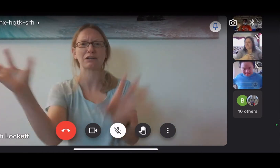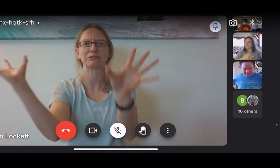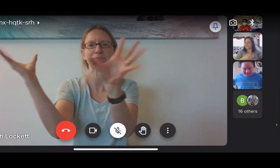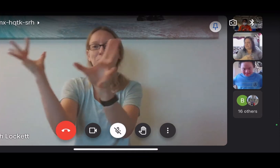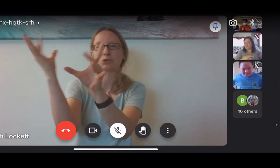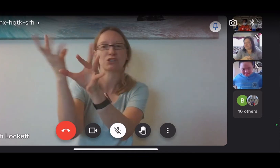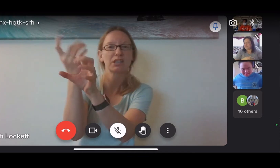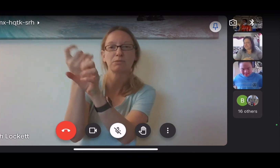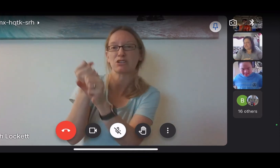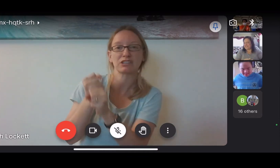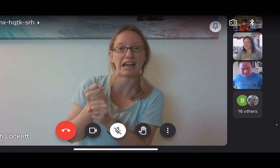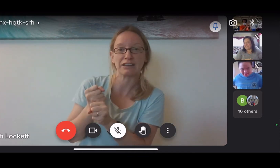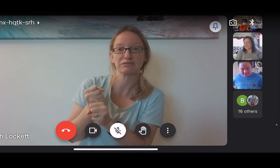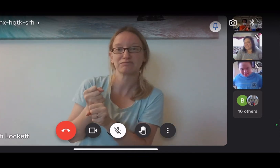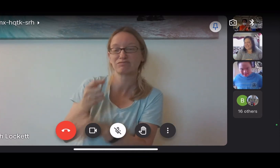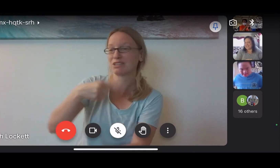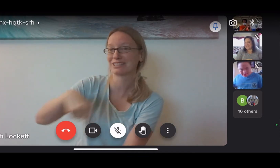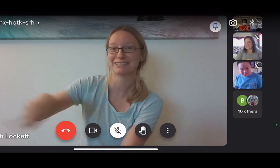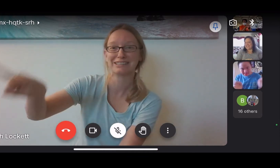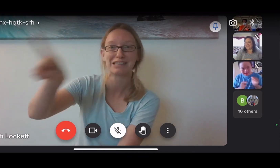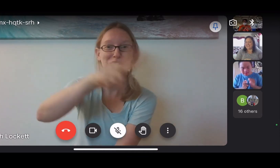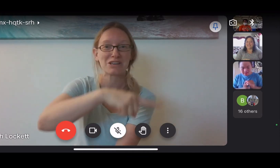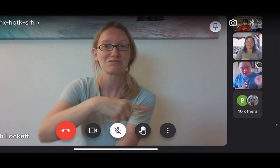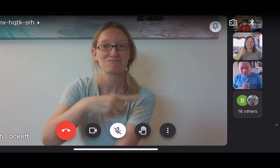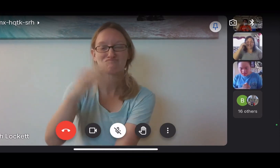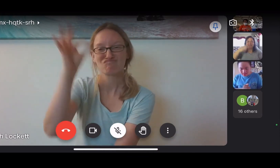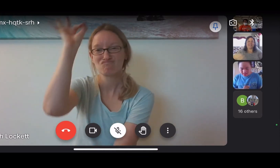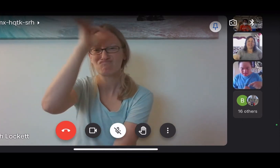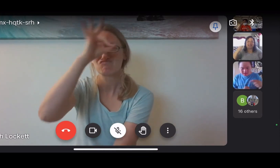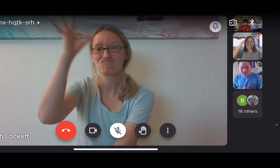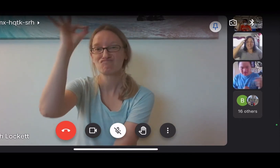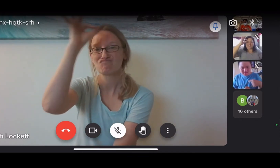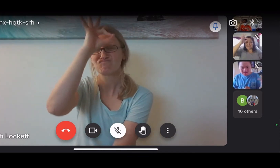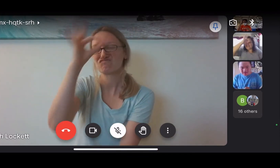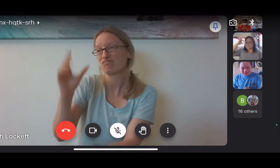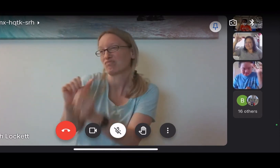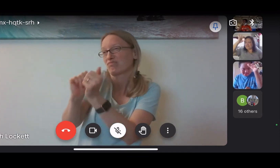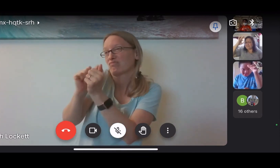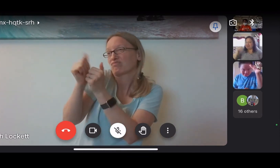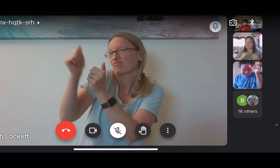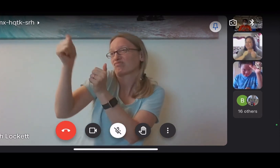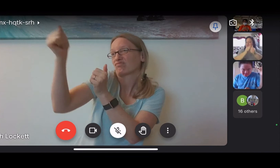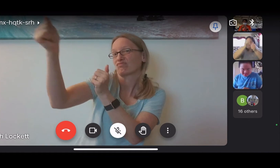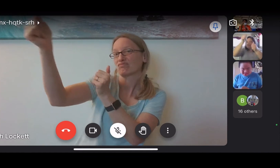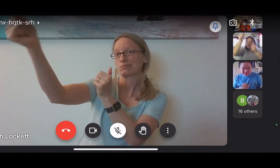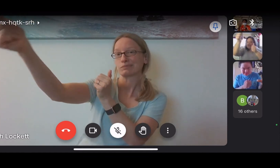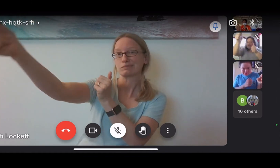me, and no one knows how far it